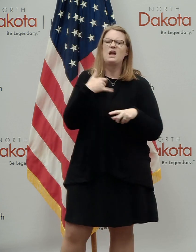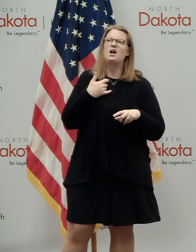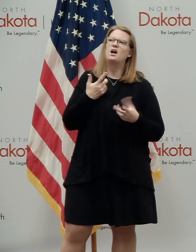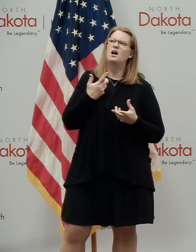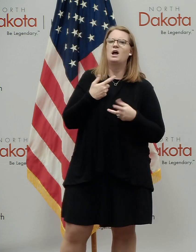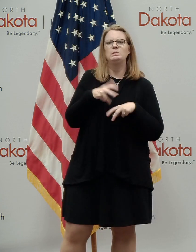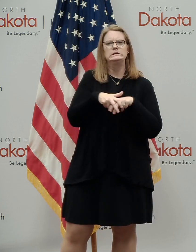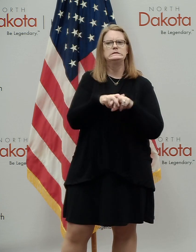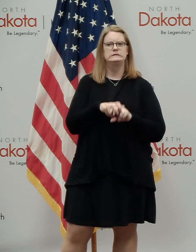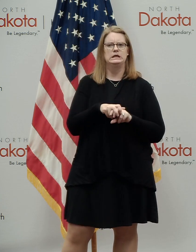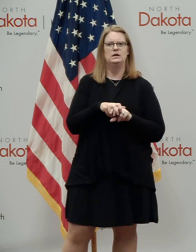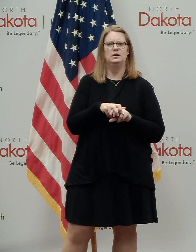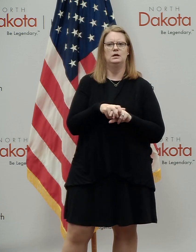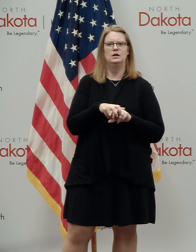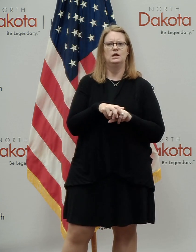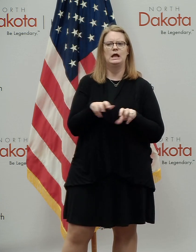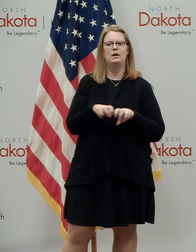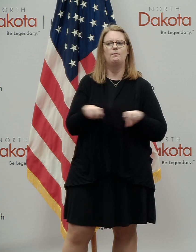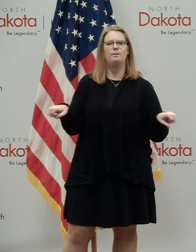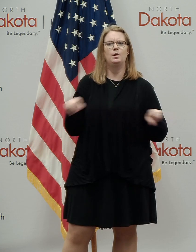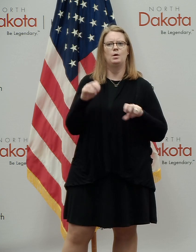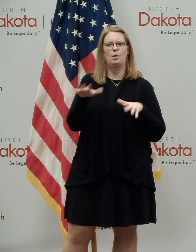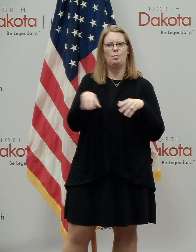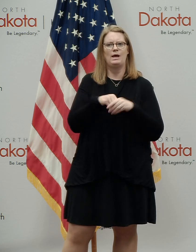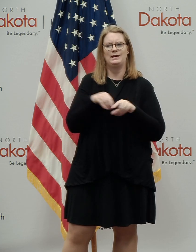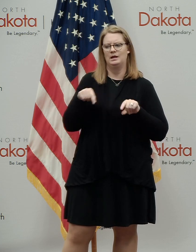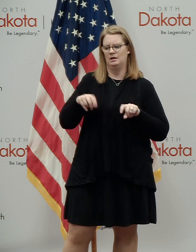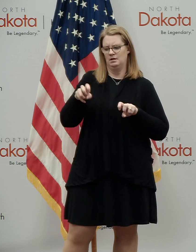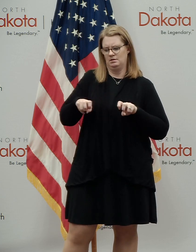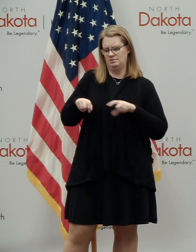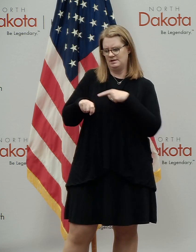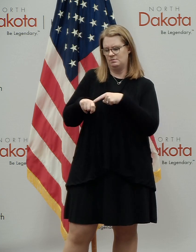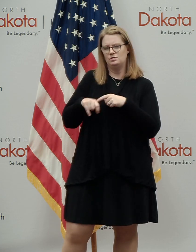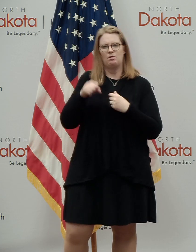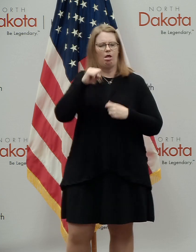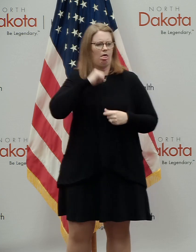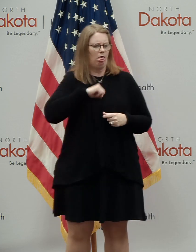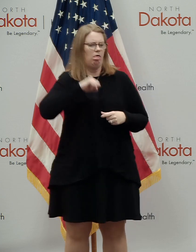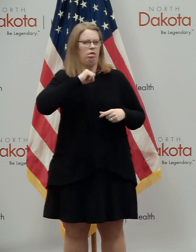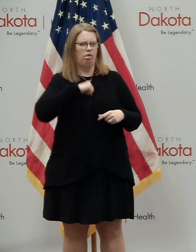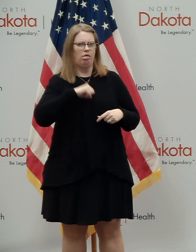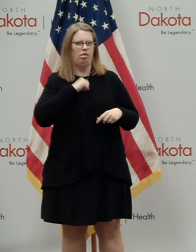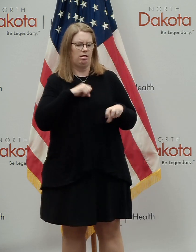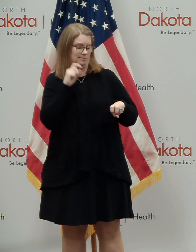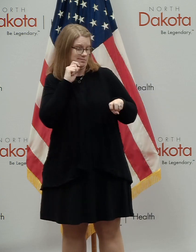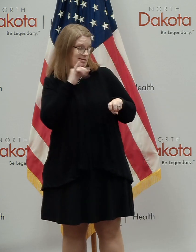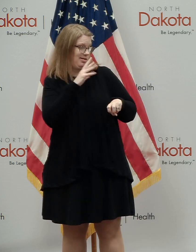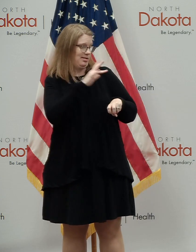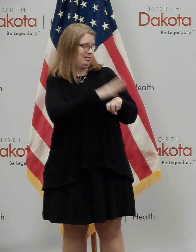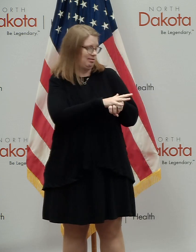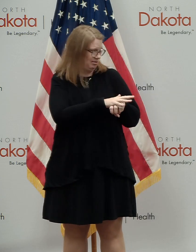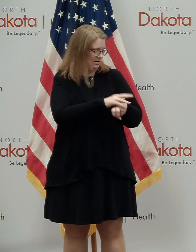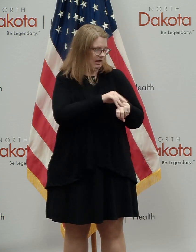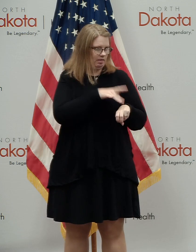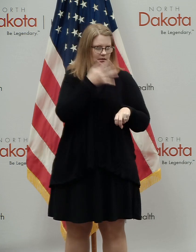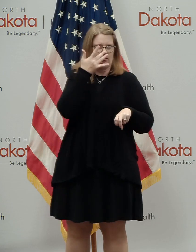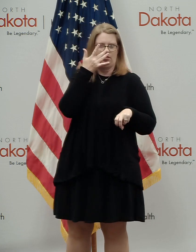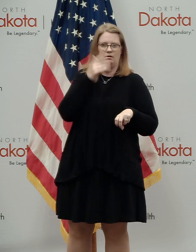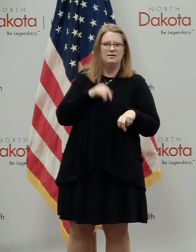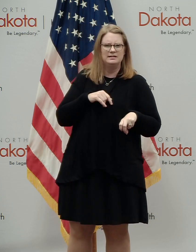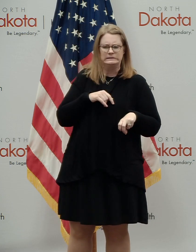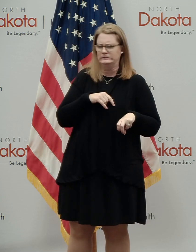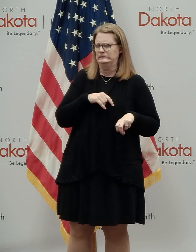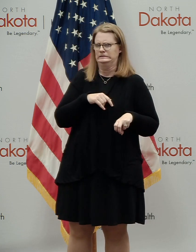someone, at a pew at a wedding, and the person was coughing. I mean, it's like, even before the